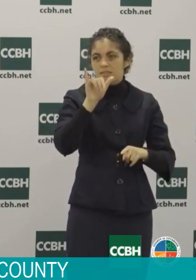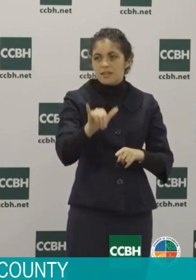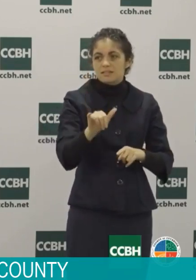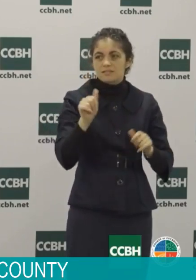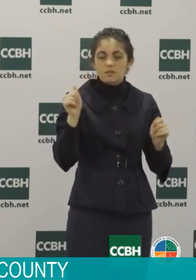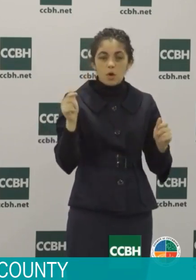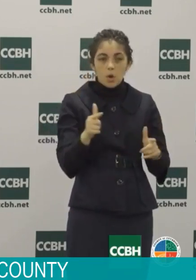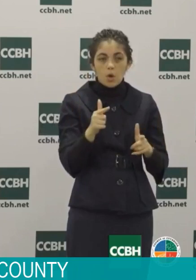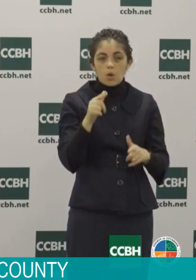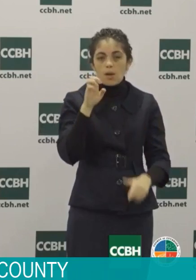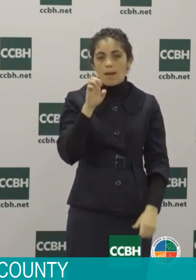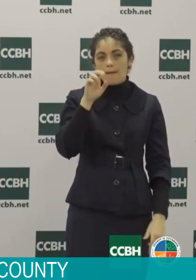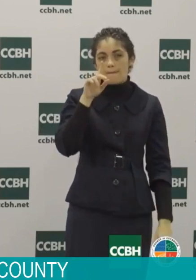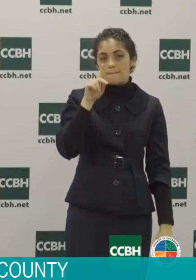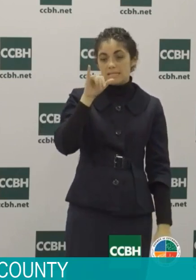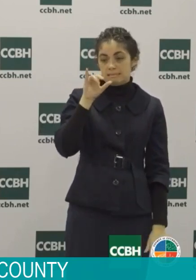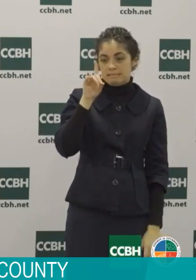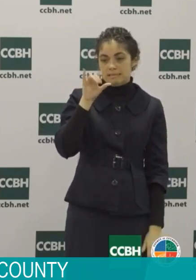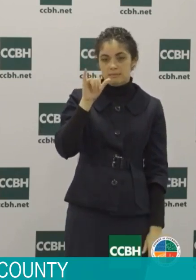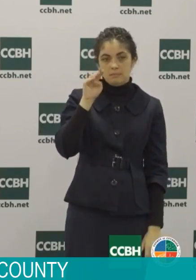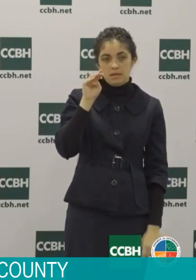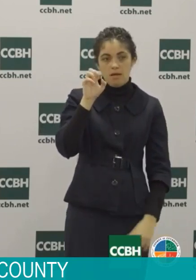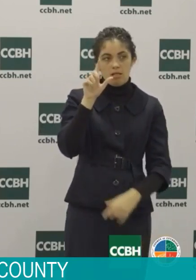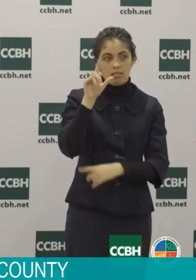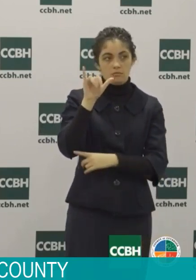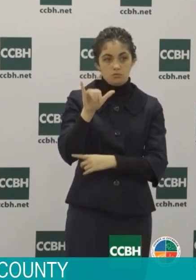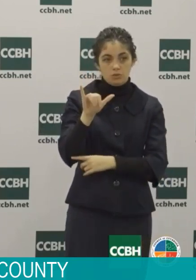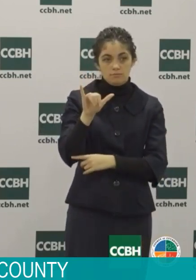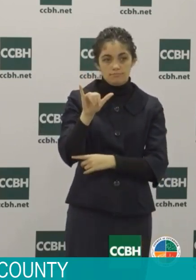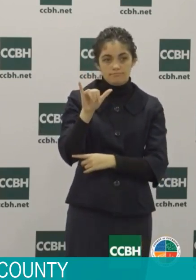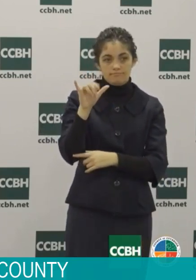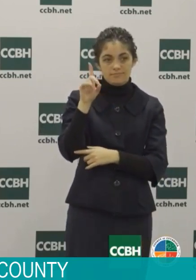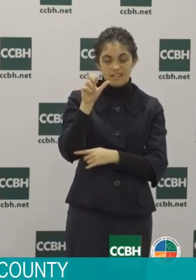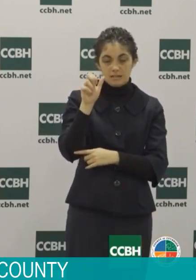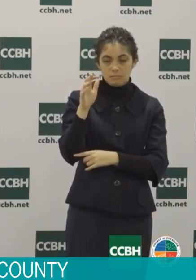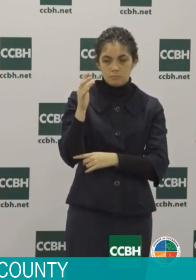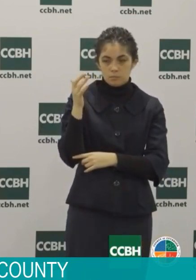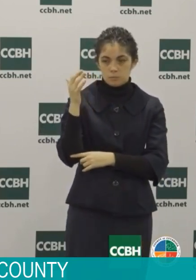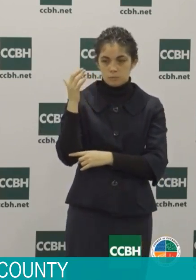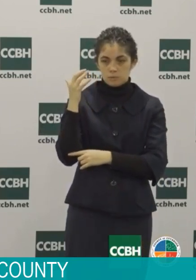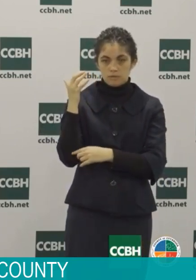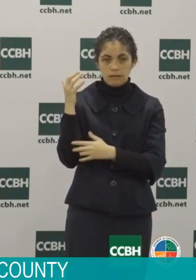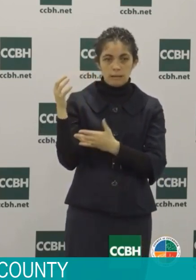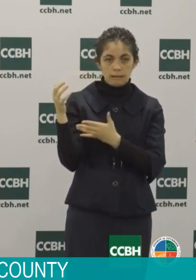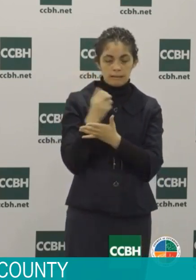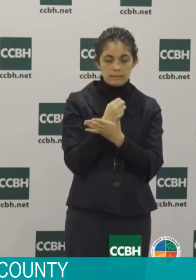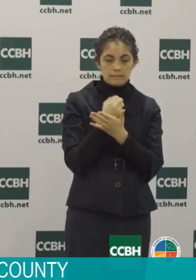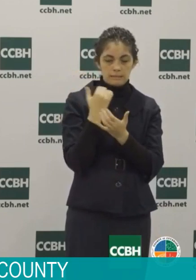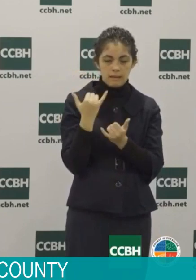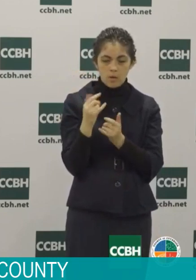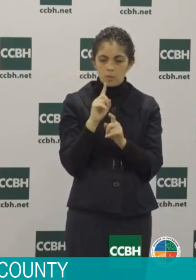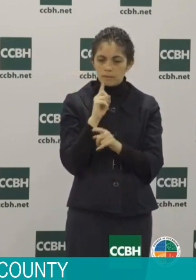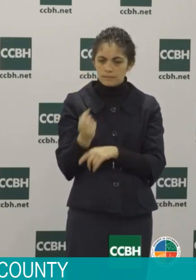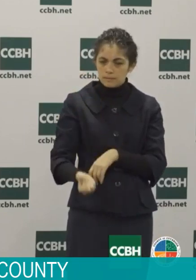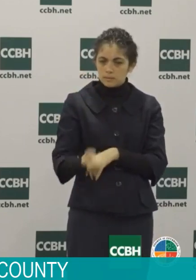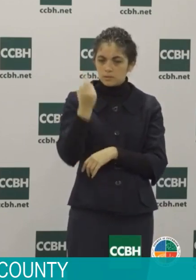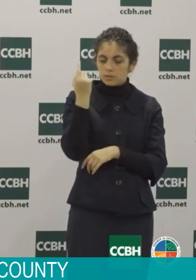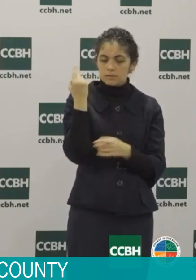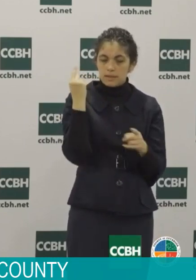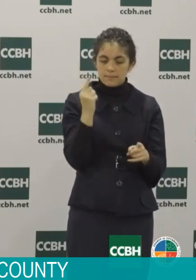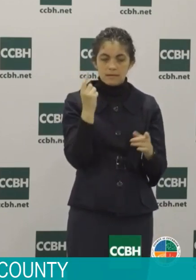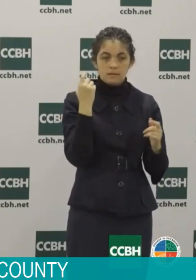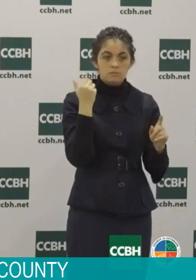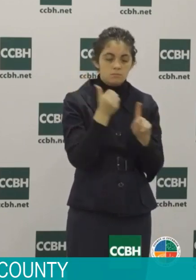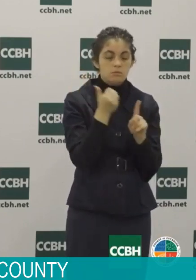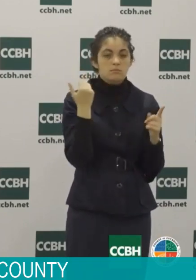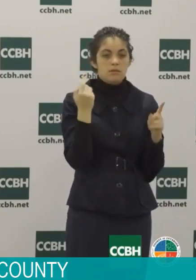all epidemiologic data that's been collected in the past. And so what we try to do with those data is really understand what's happening in real